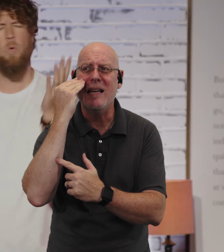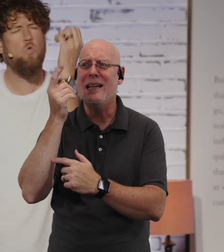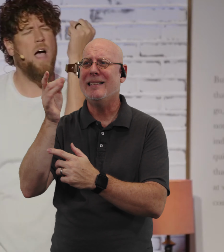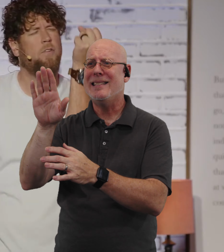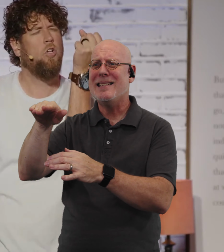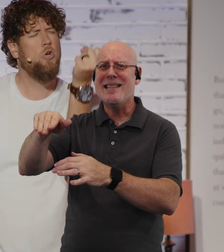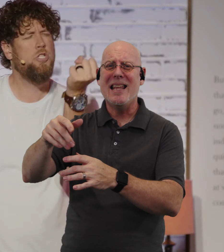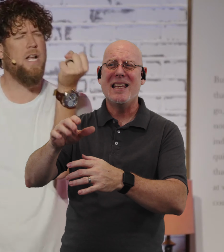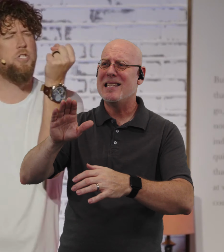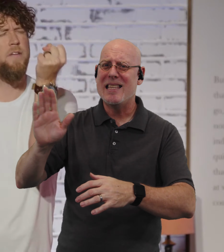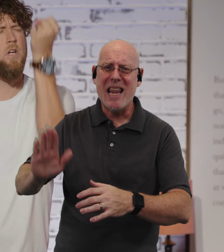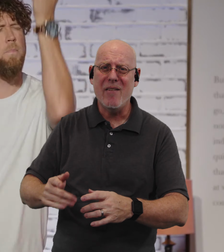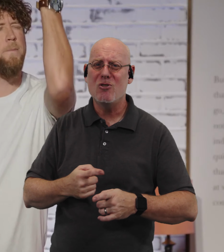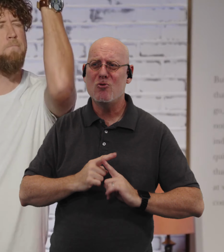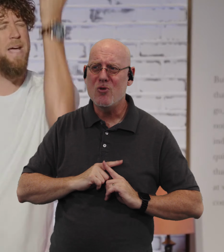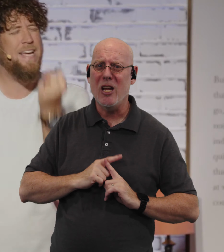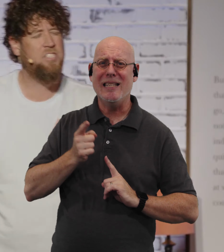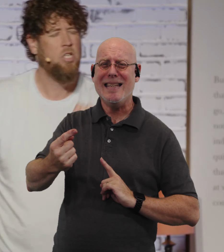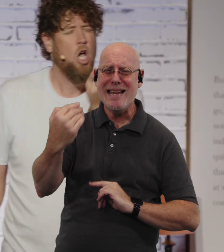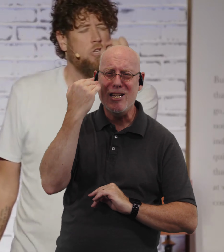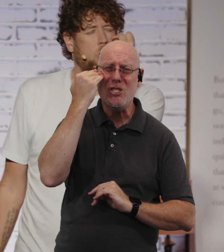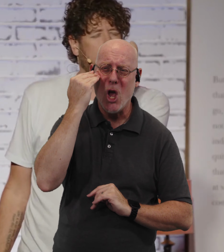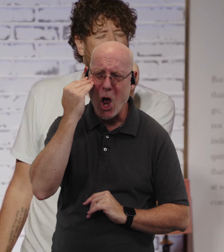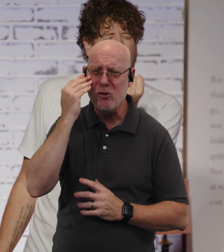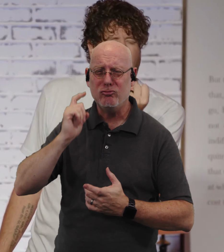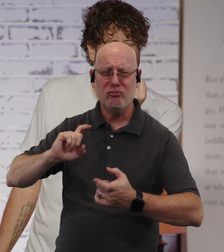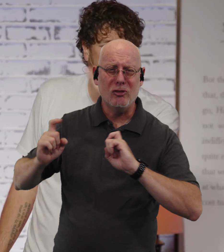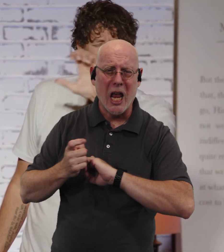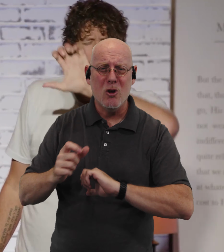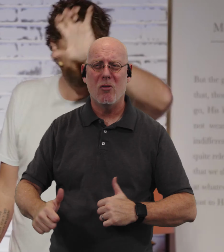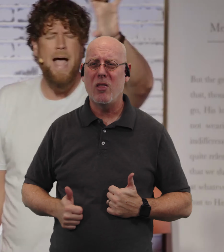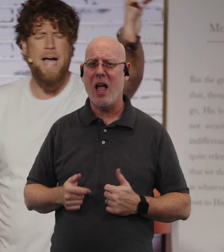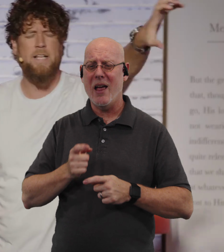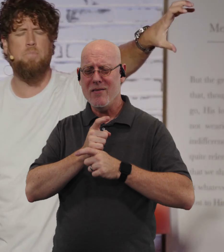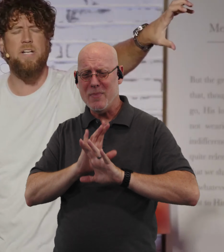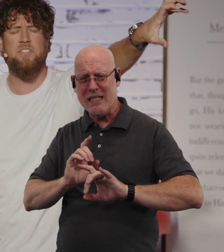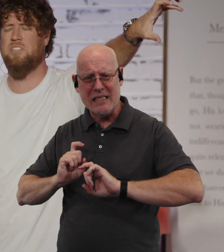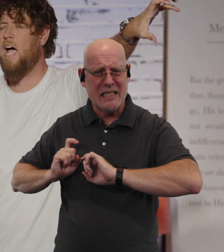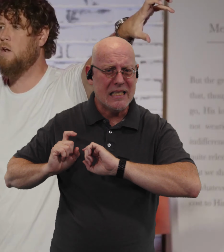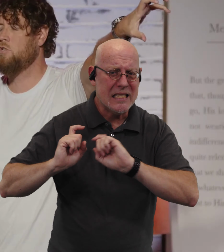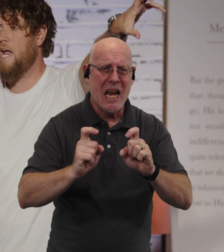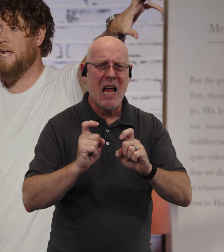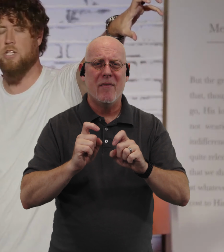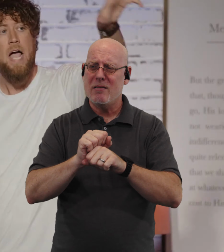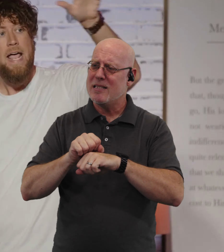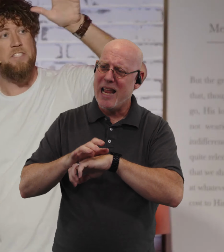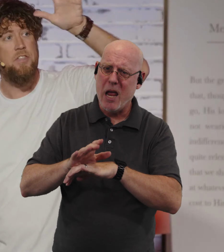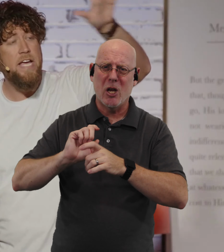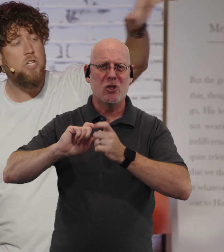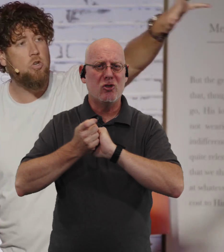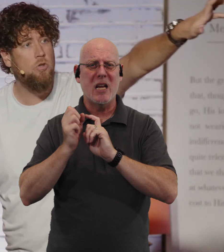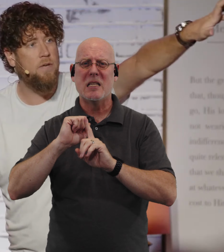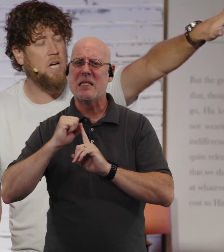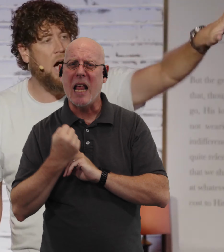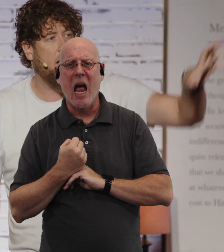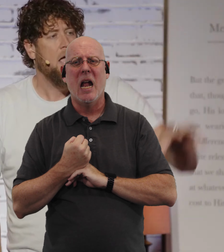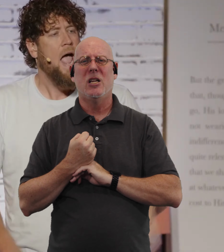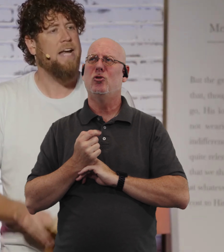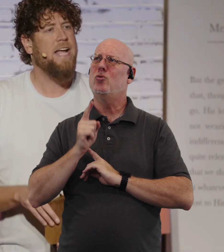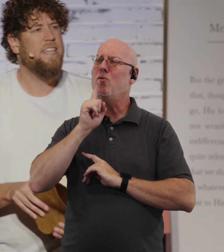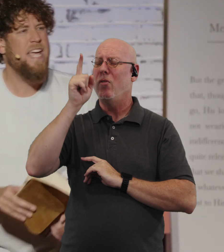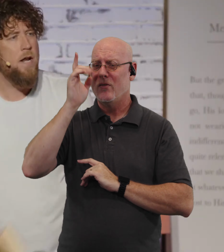knows it will revolutionize your life. It'll bring peace to your soul. It will impact and bring societal change. It's the truth of